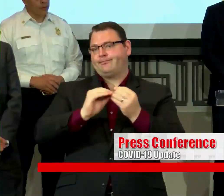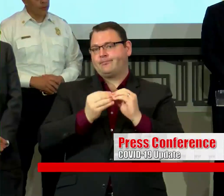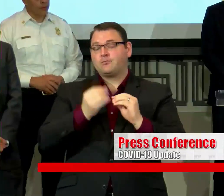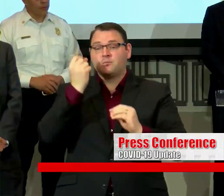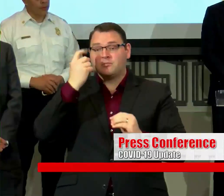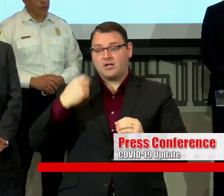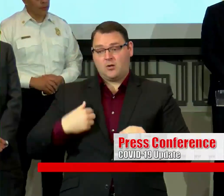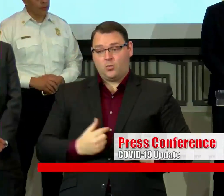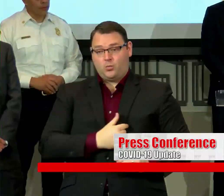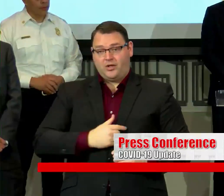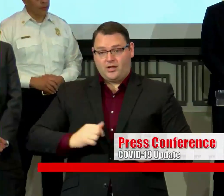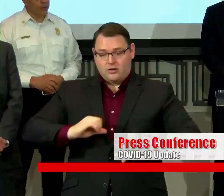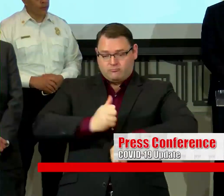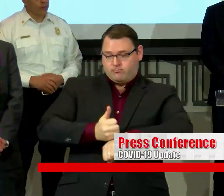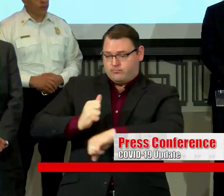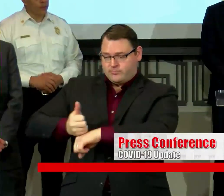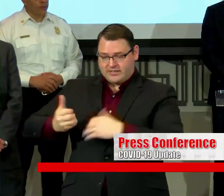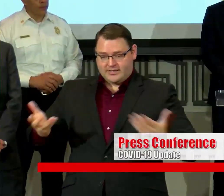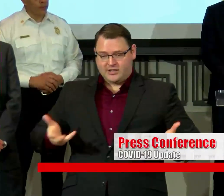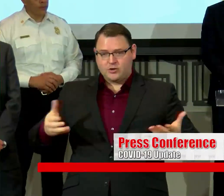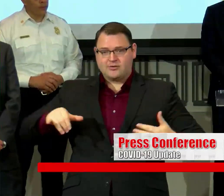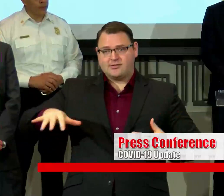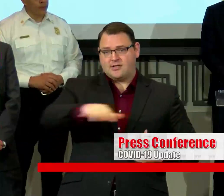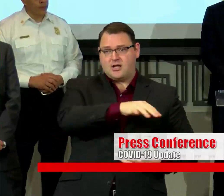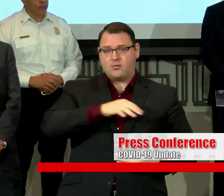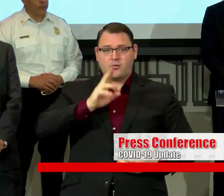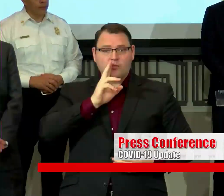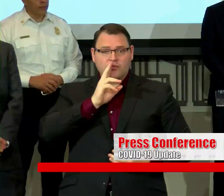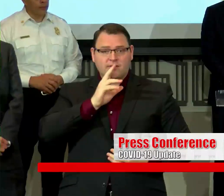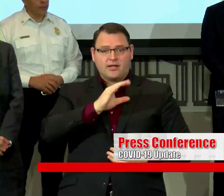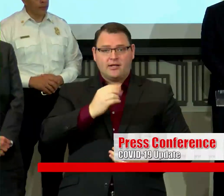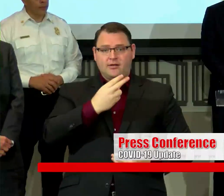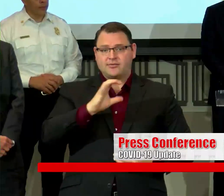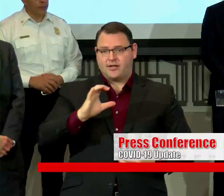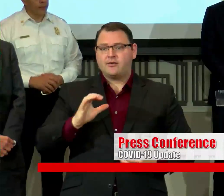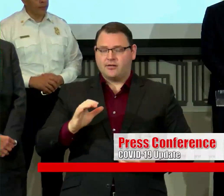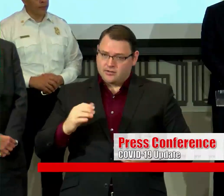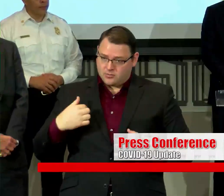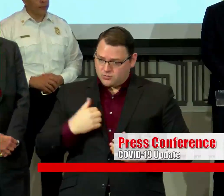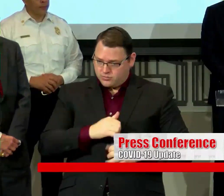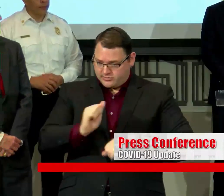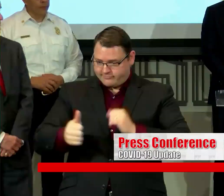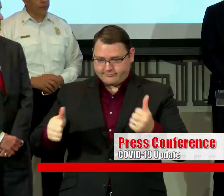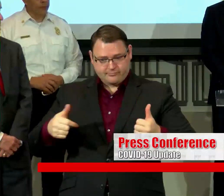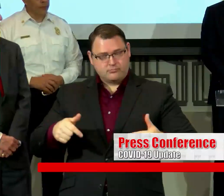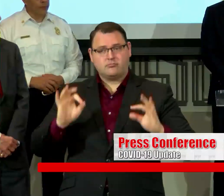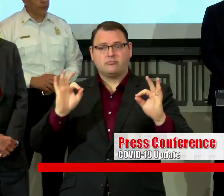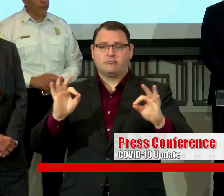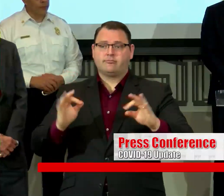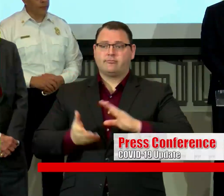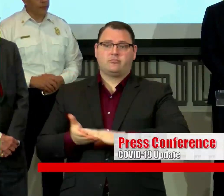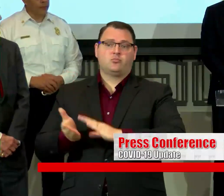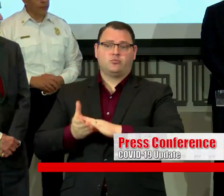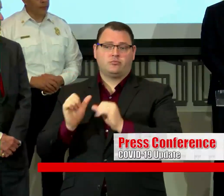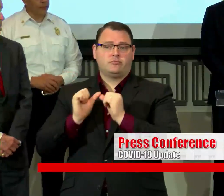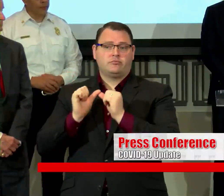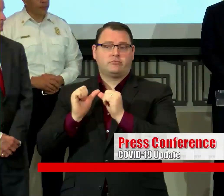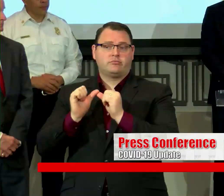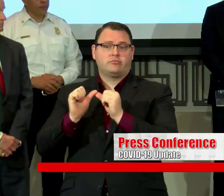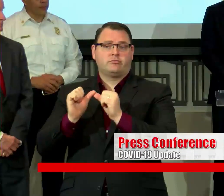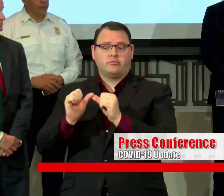is working. So let me just say that. I know people are making huge sacrifice, but I want you to know that what we are